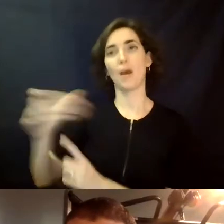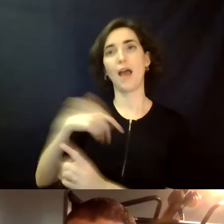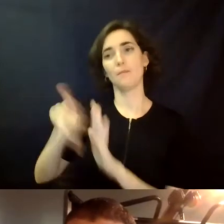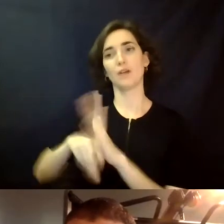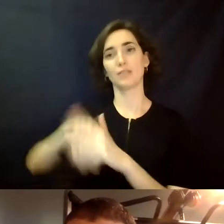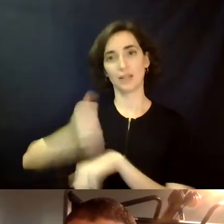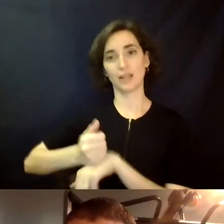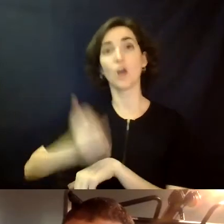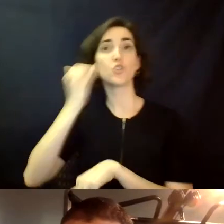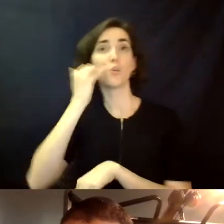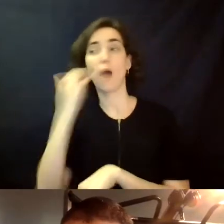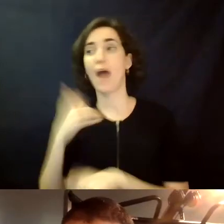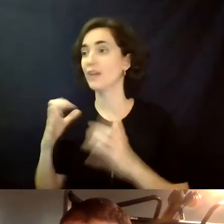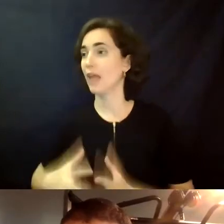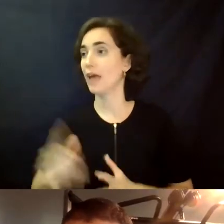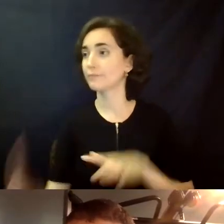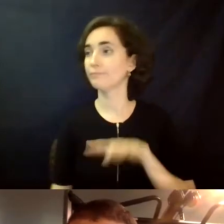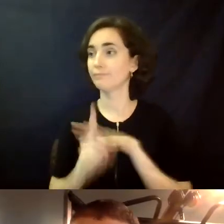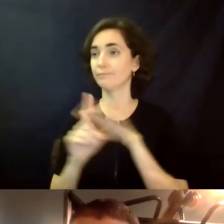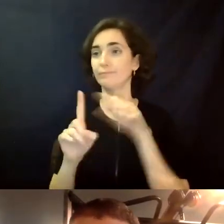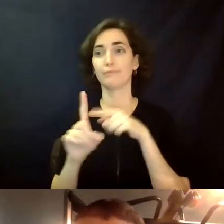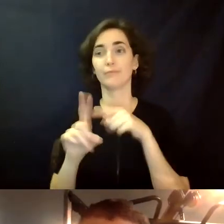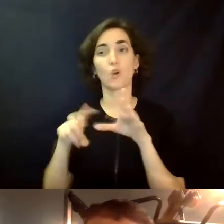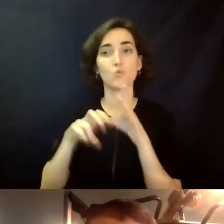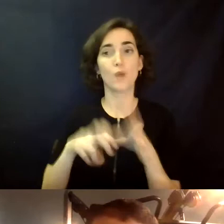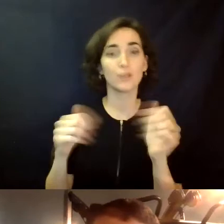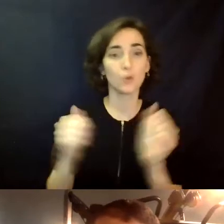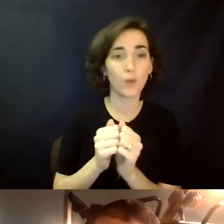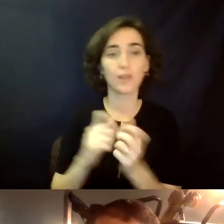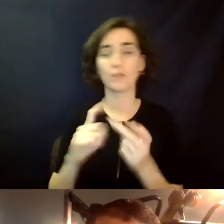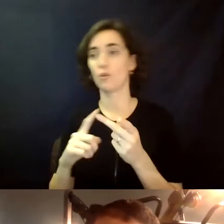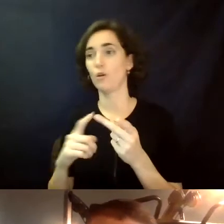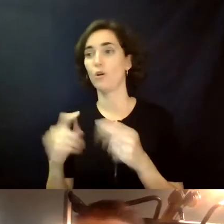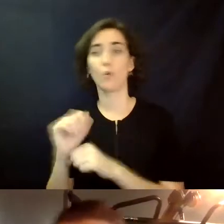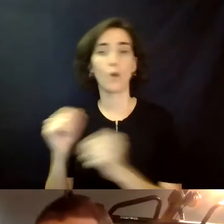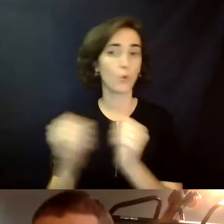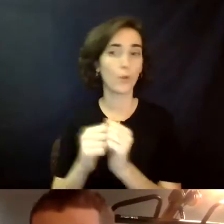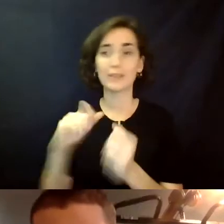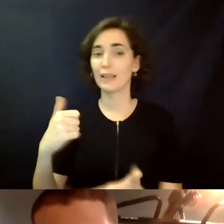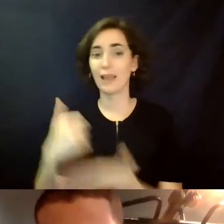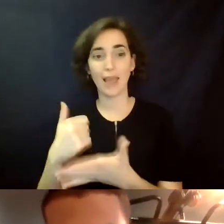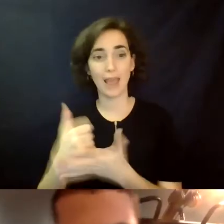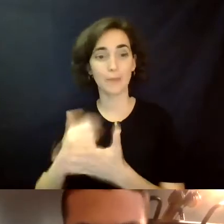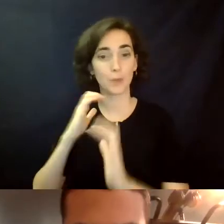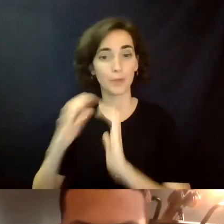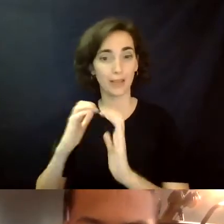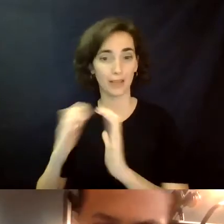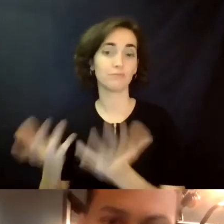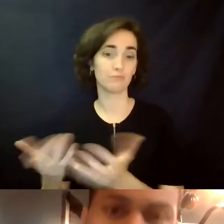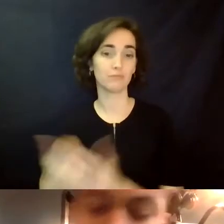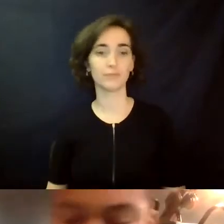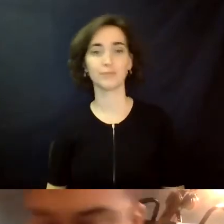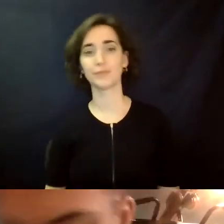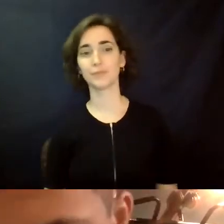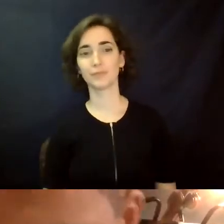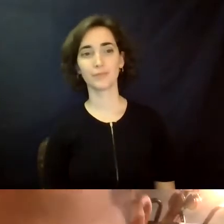were to have any clients that are riding with them or associated with them and need assistance, to communicate through them.